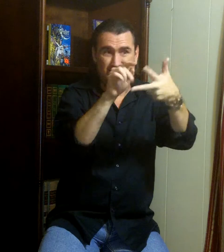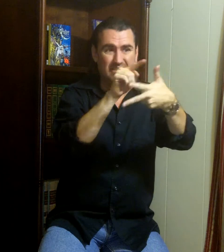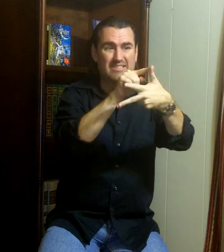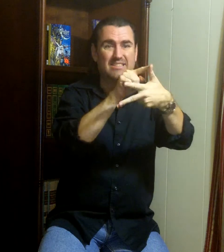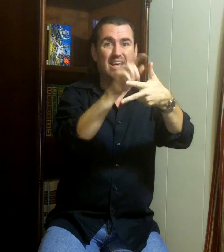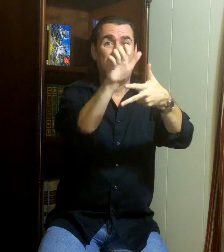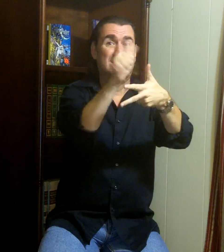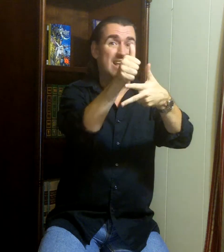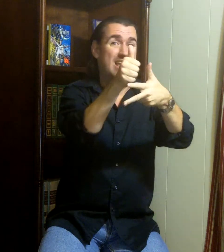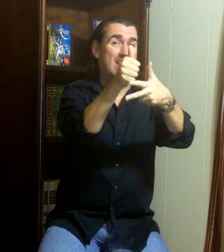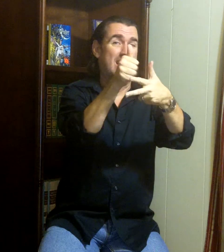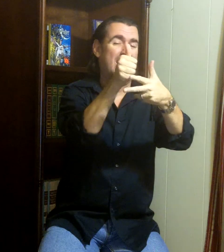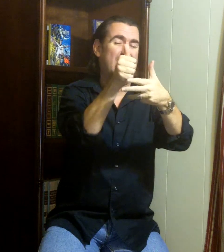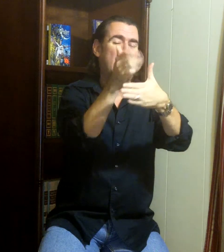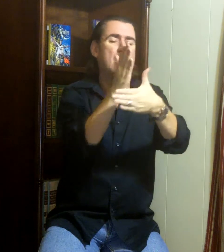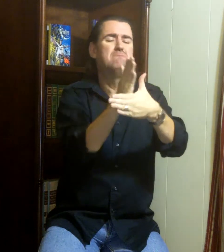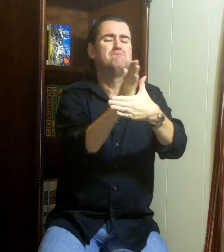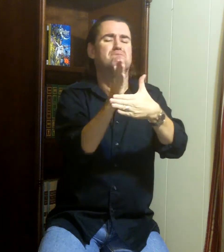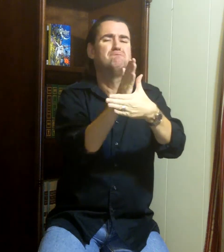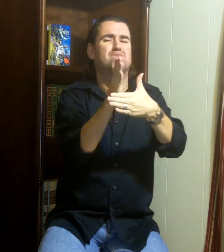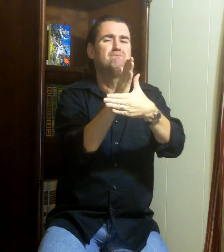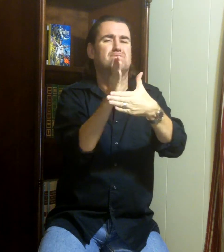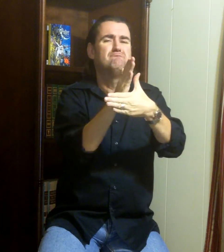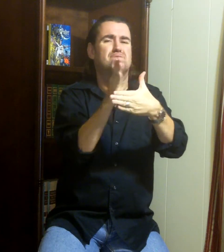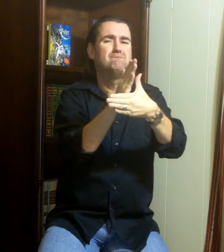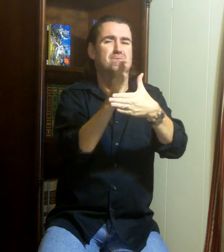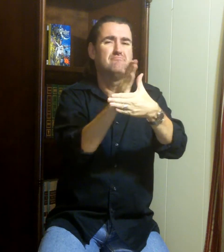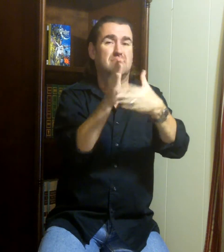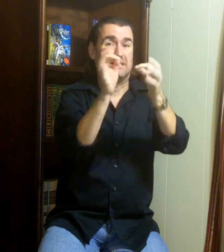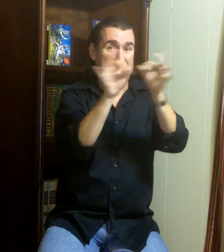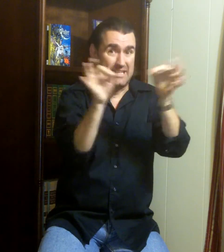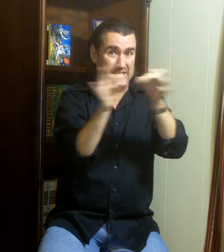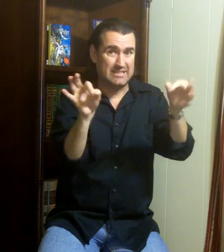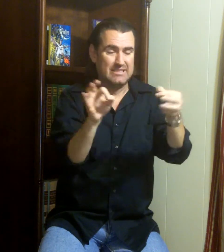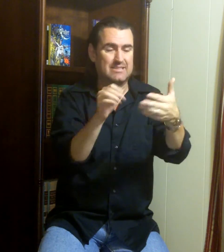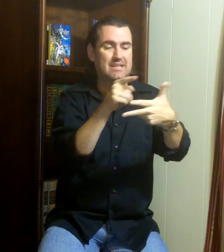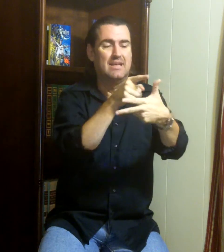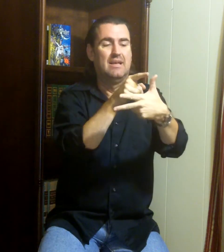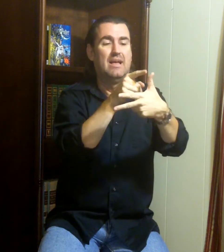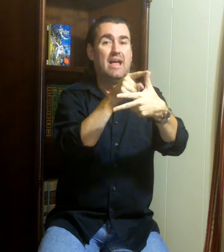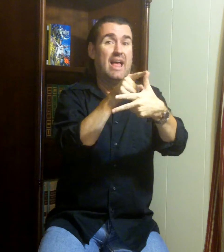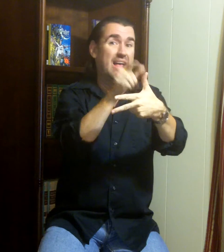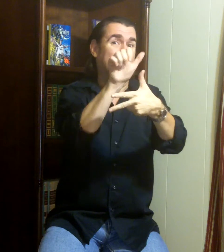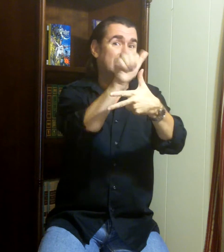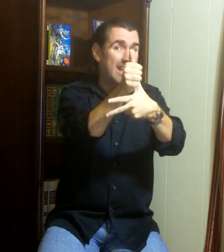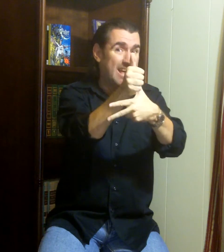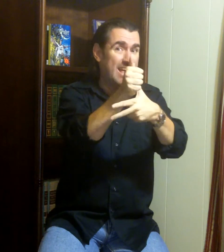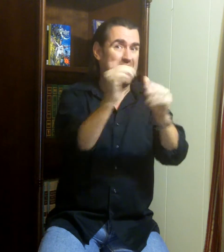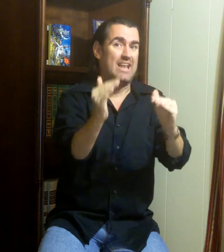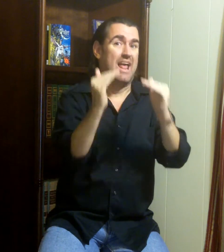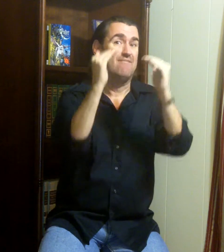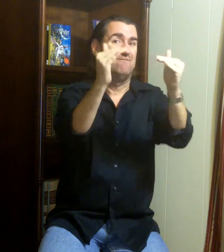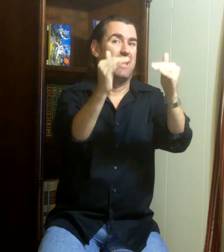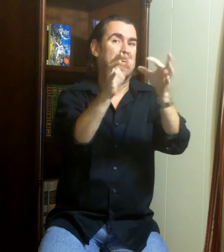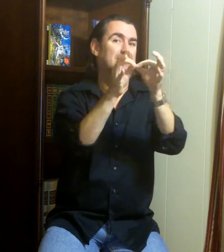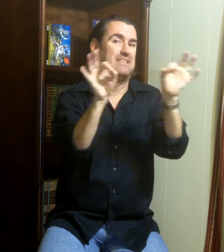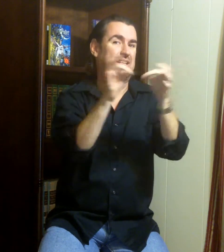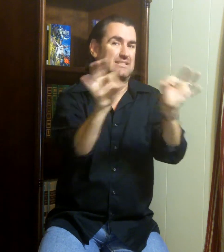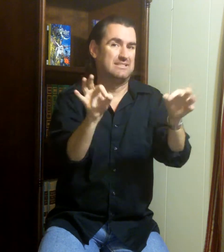10 advanced level of C sign sentences that they're going to sign and you're going to write into English. They're going to do that same